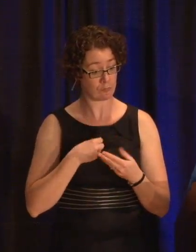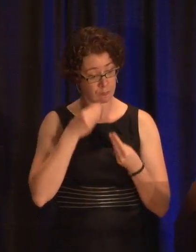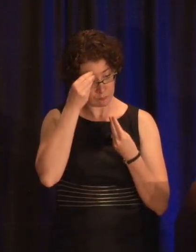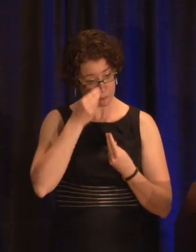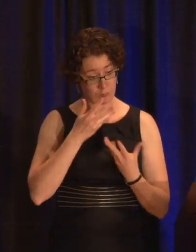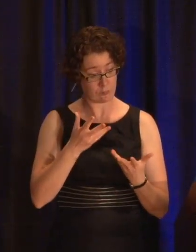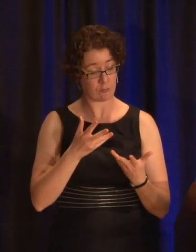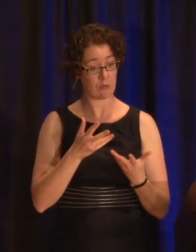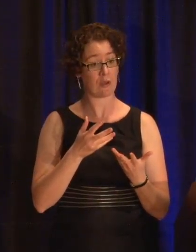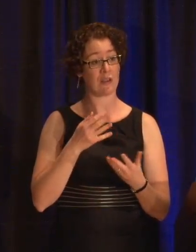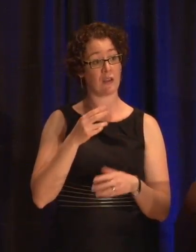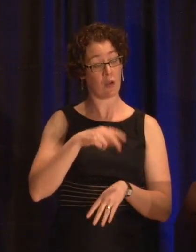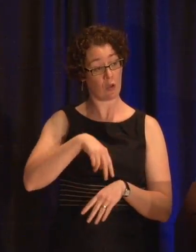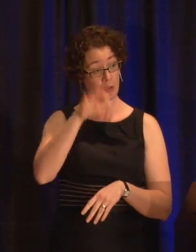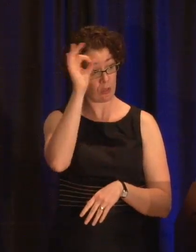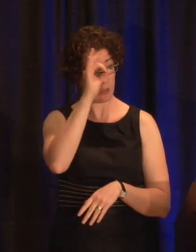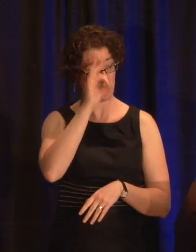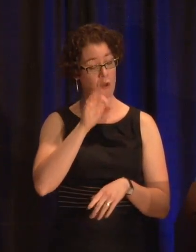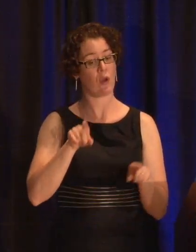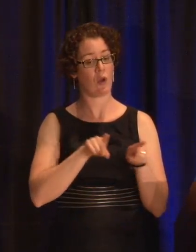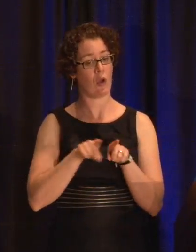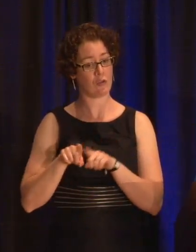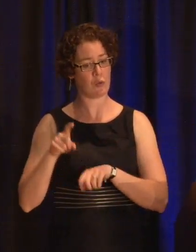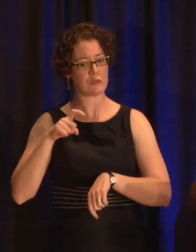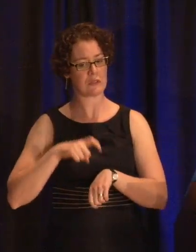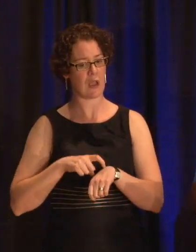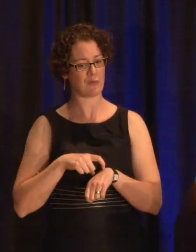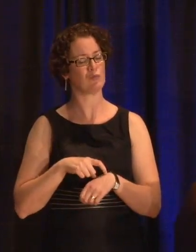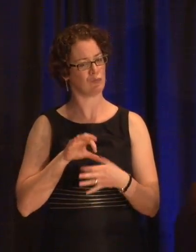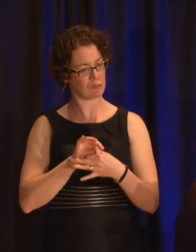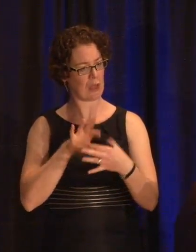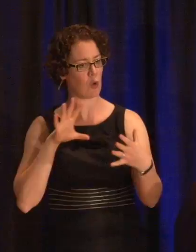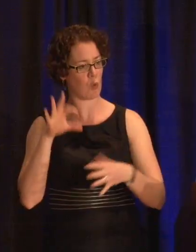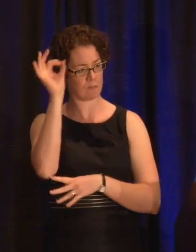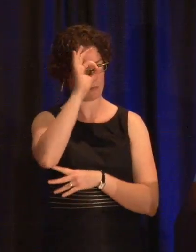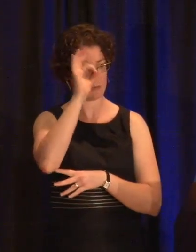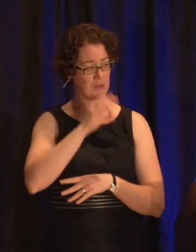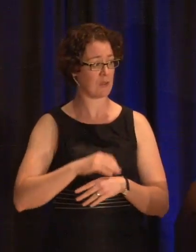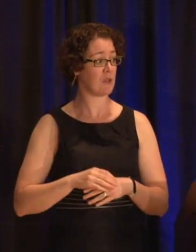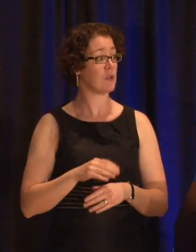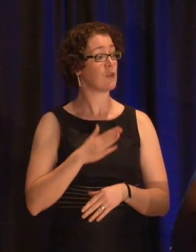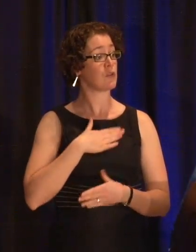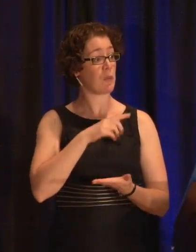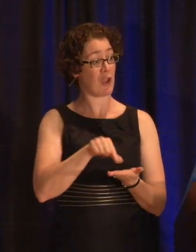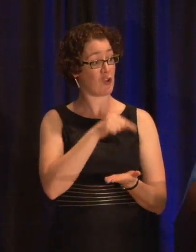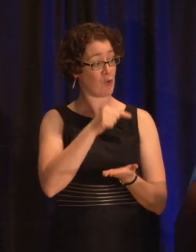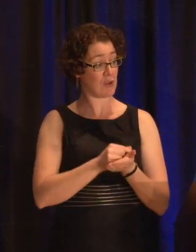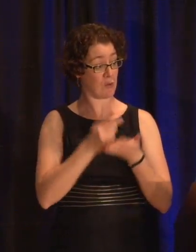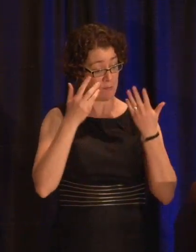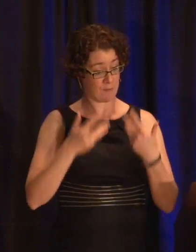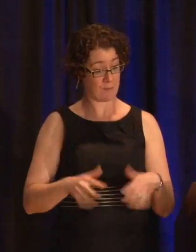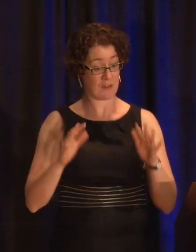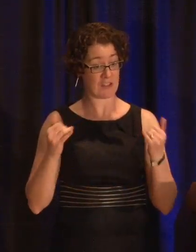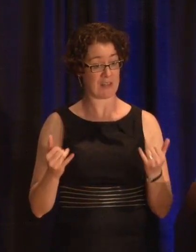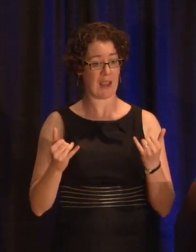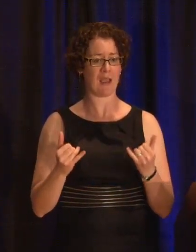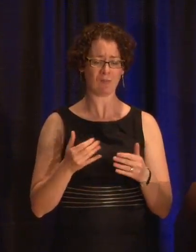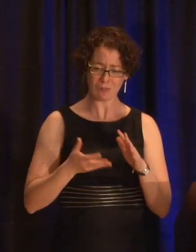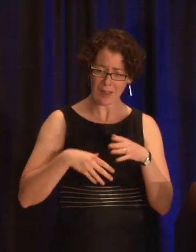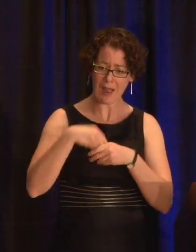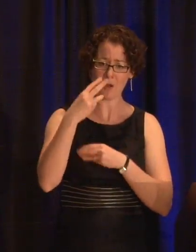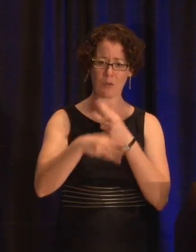to relinquish your ignorance. So, my fellow graduates, go forth with your curiosity and